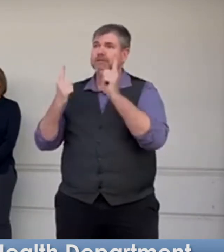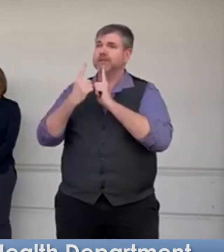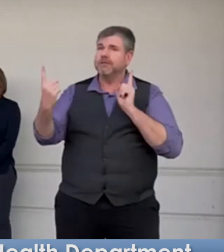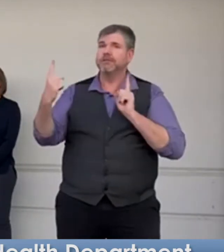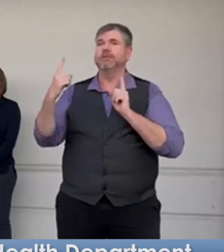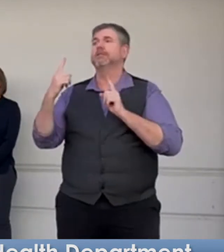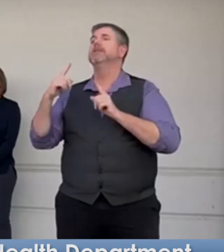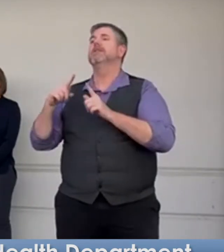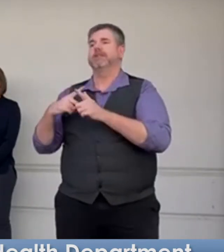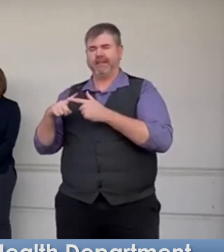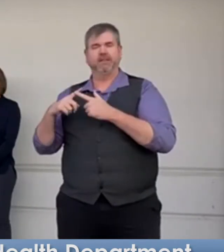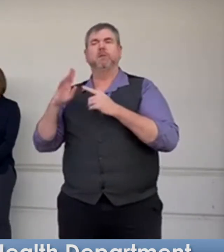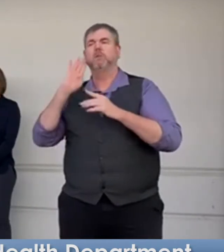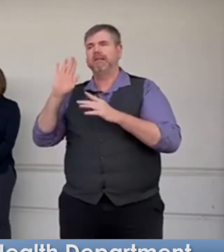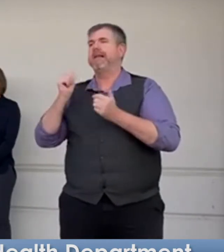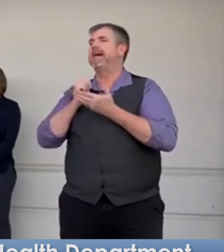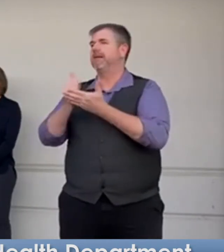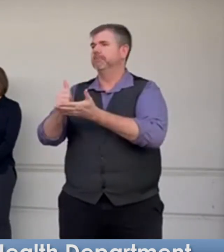of Supervisors.